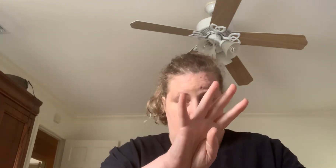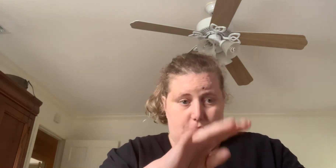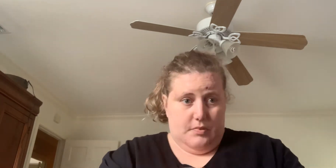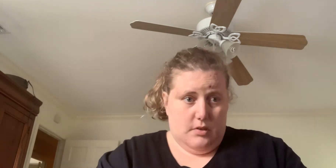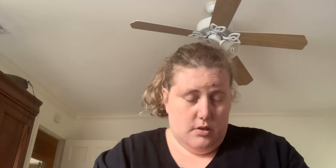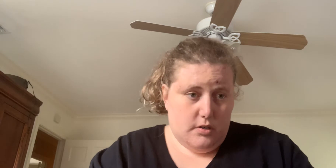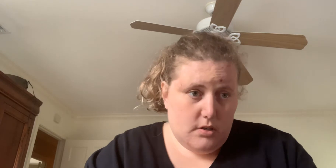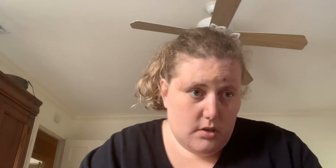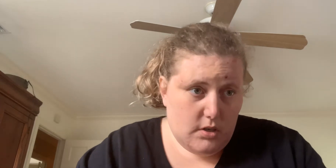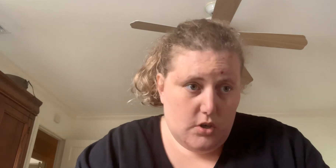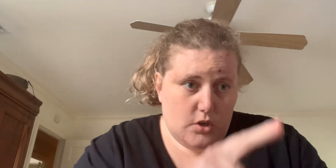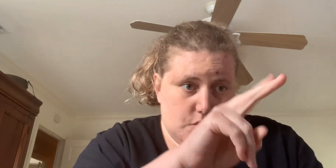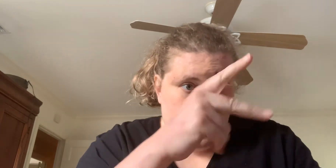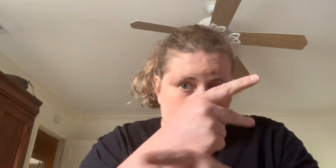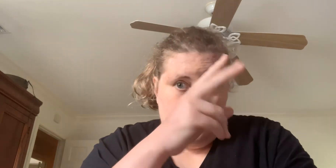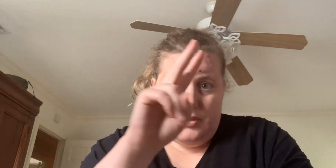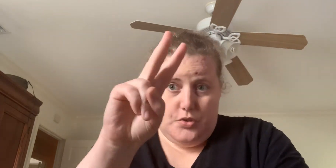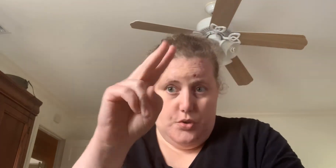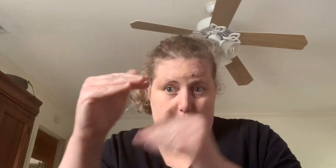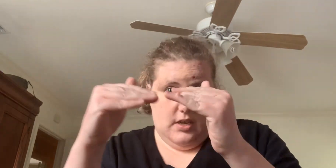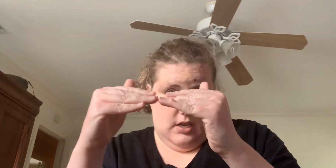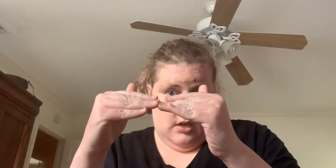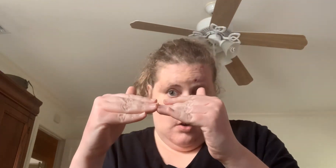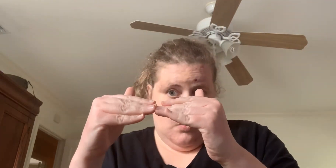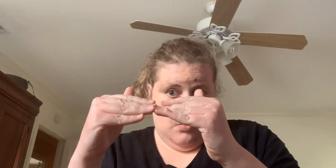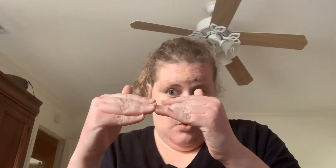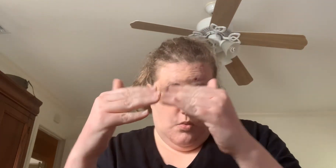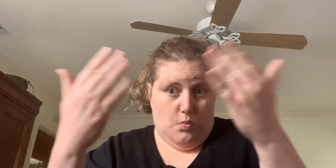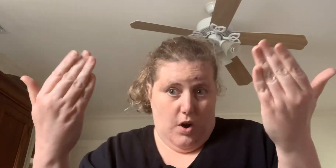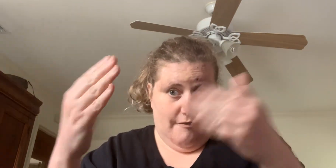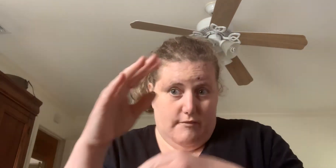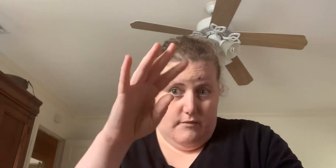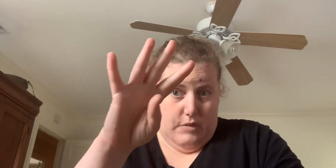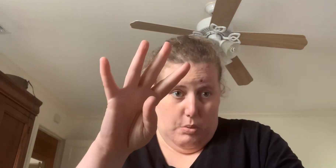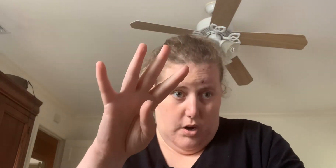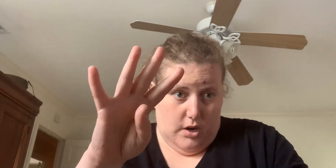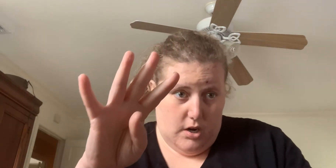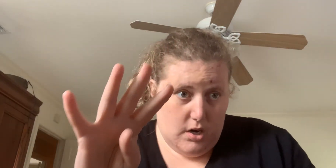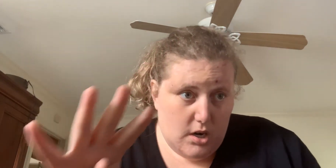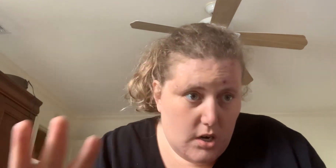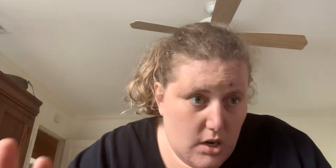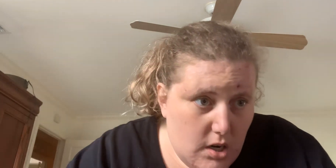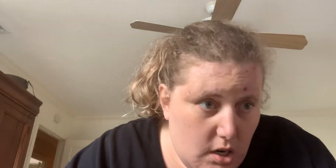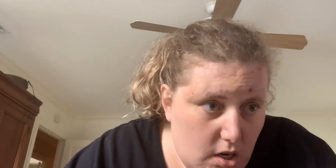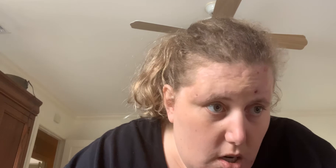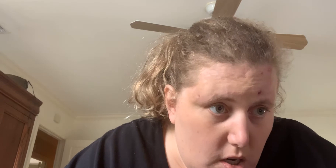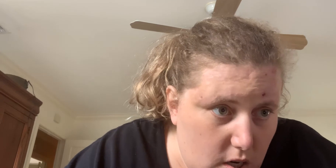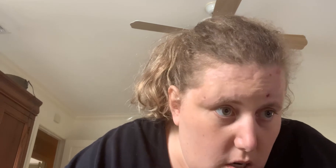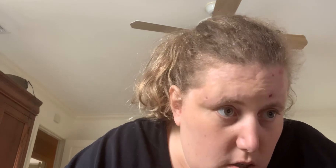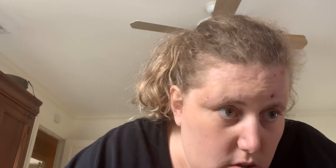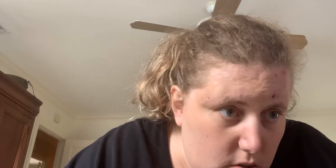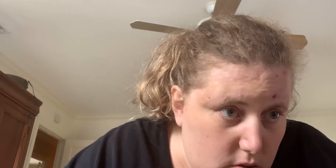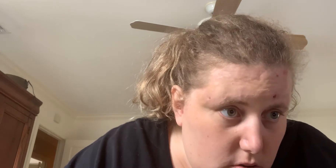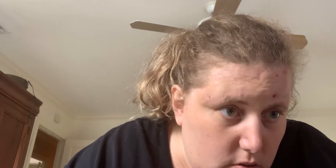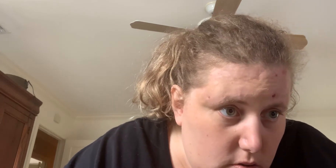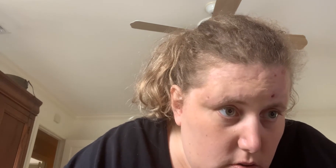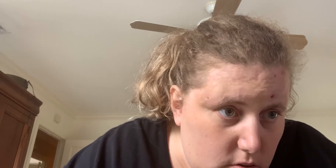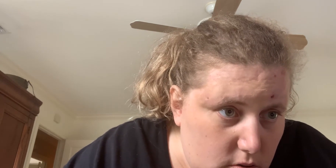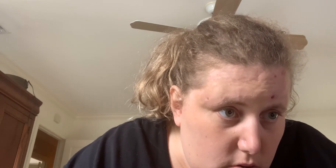times 3.7 gives us 7.4. So what this problem says is 7.4 moles of